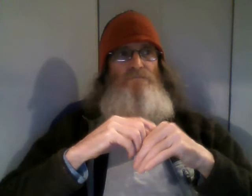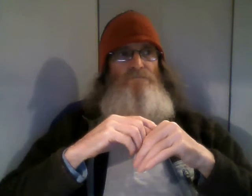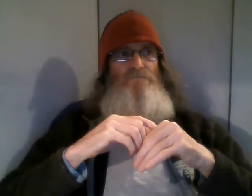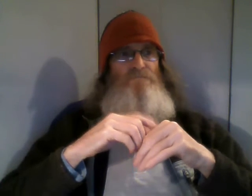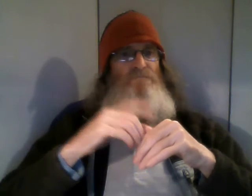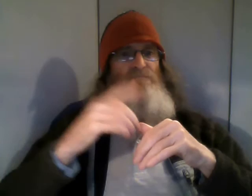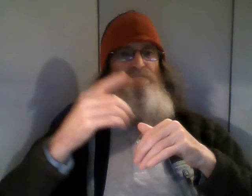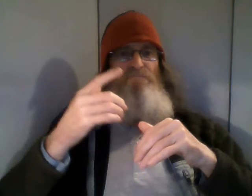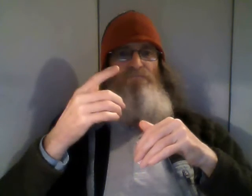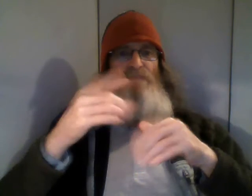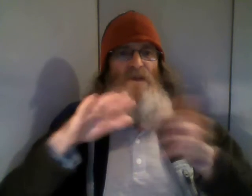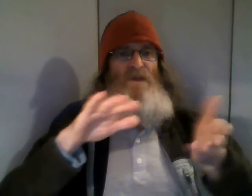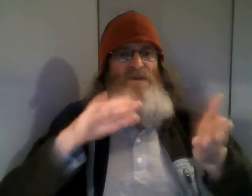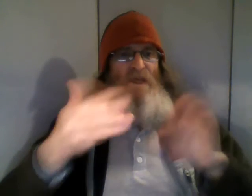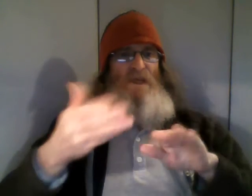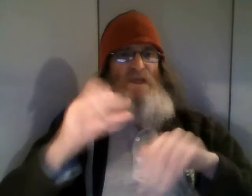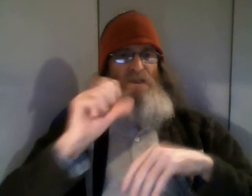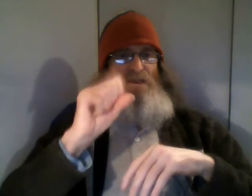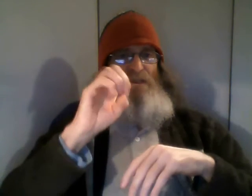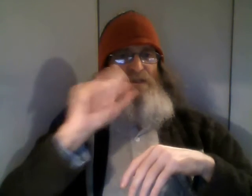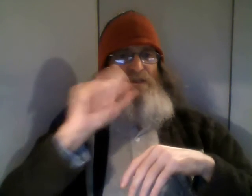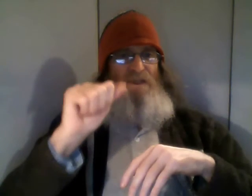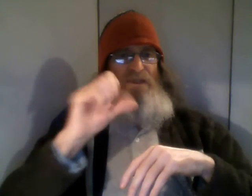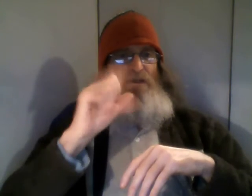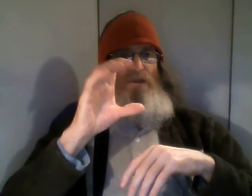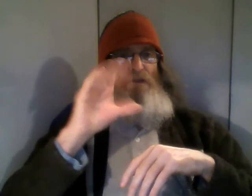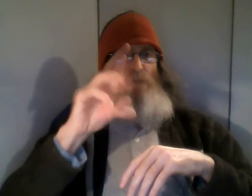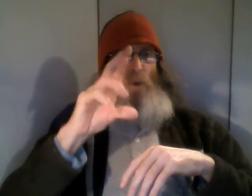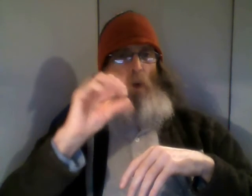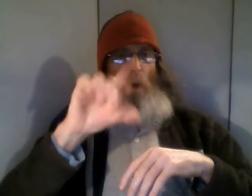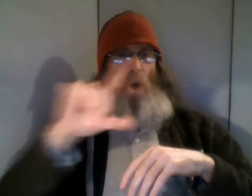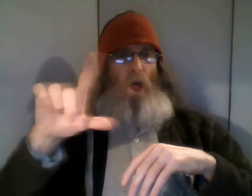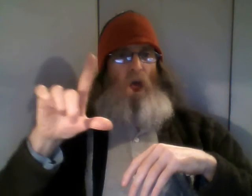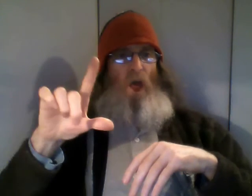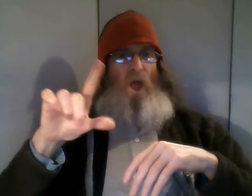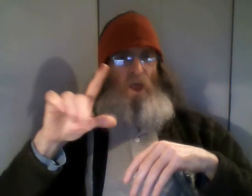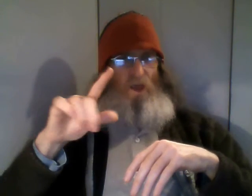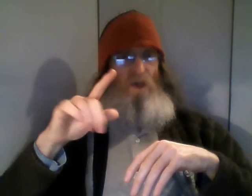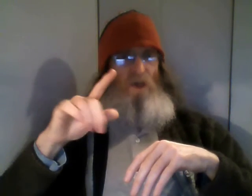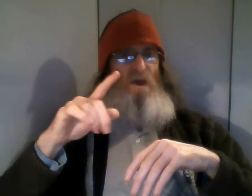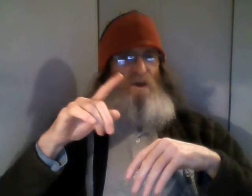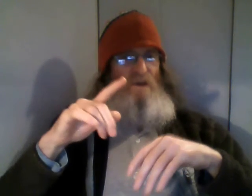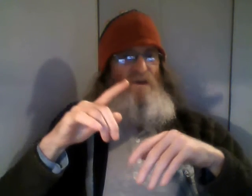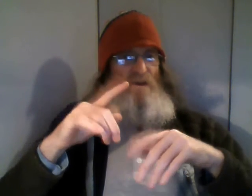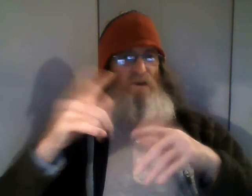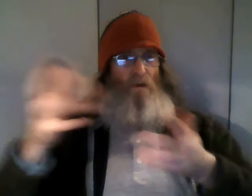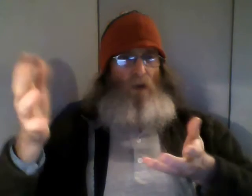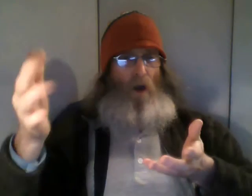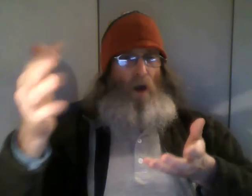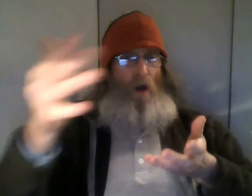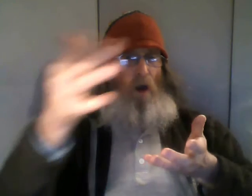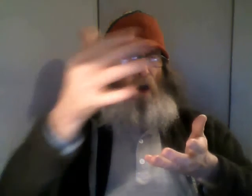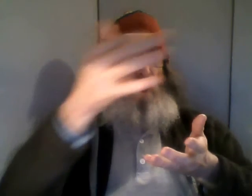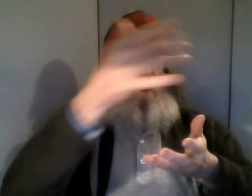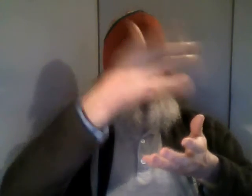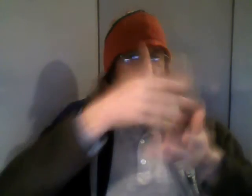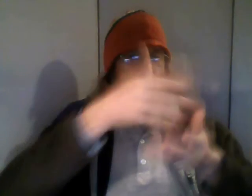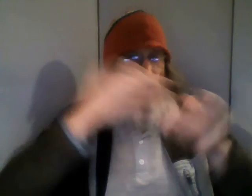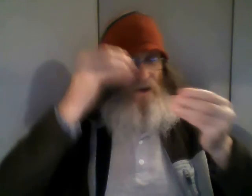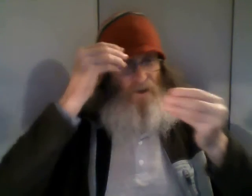You look out to my meds? No, this isn't the doctor that does that, Sergio. then we'll go to you again. Well, I read your